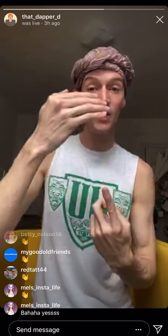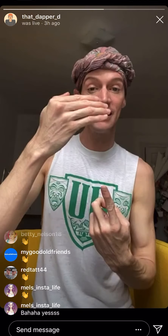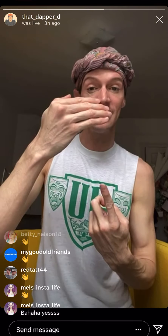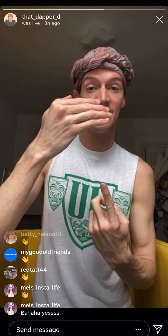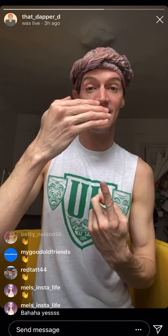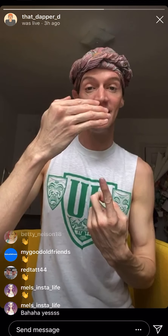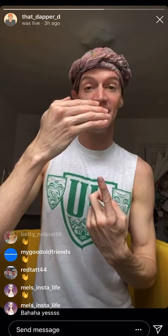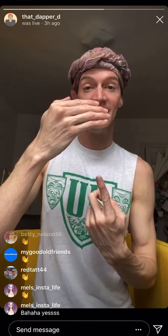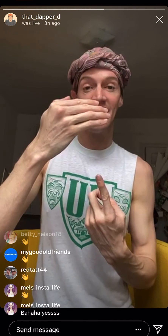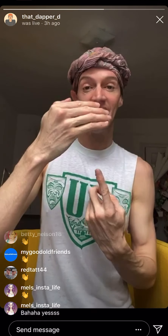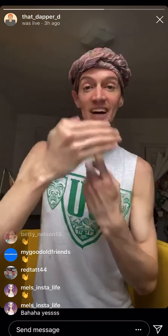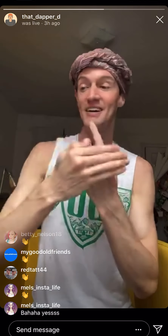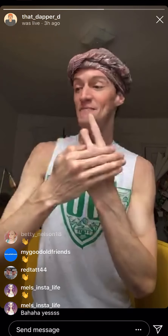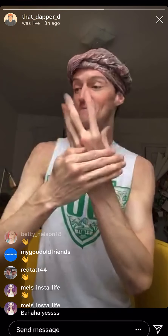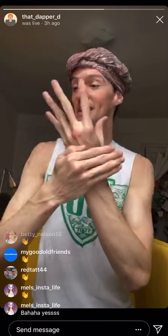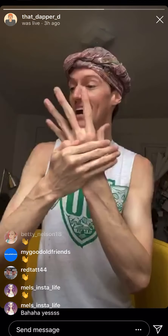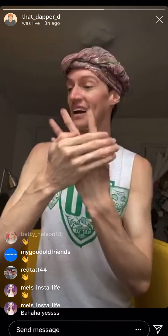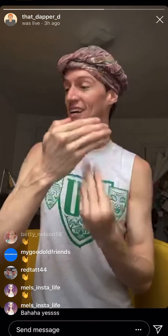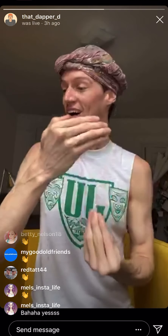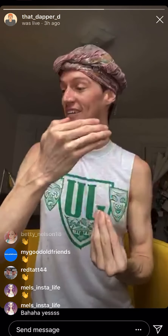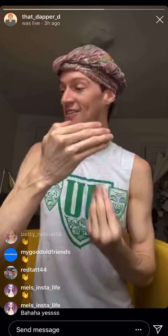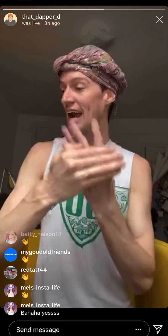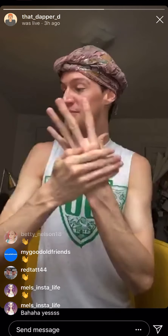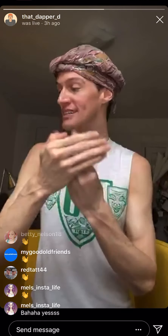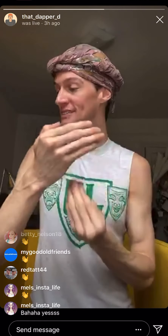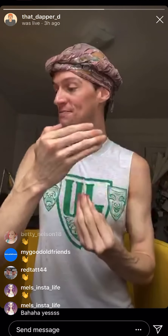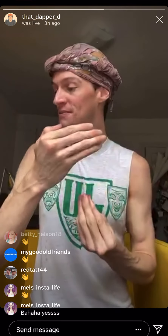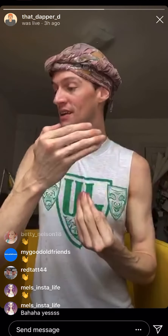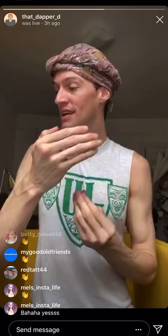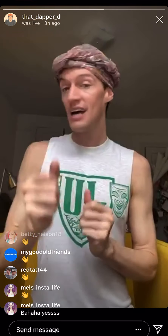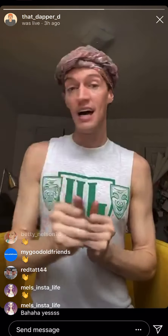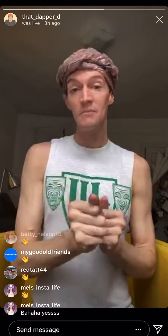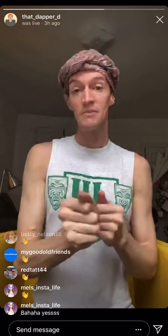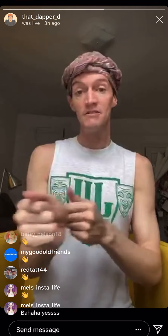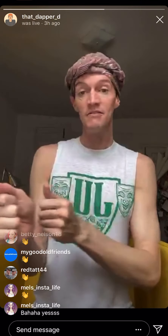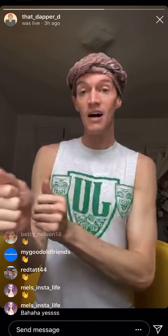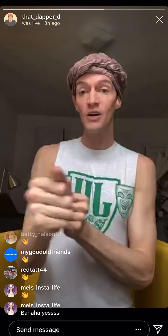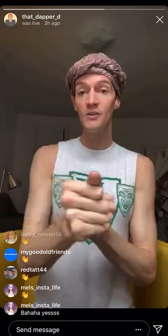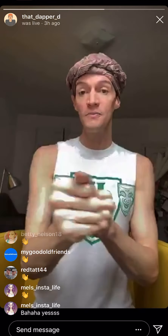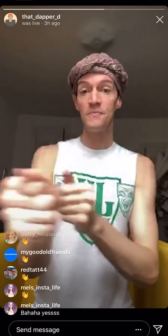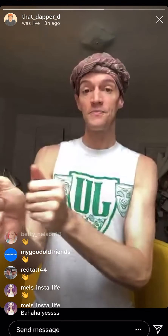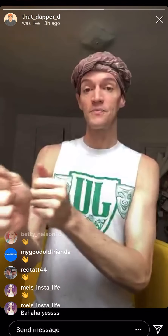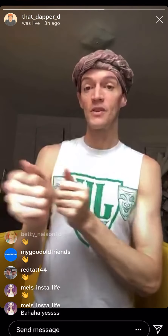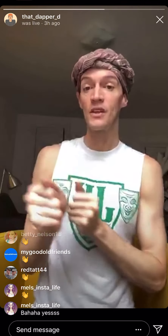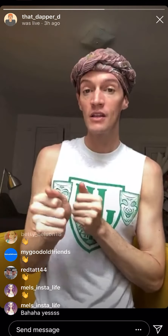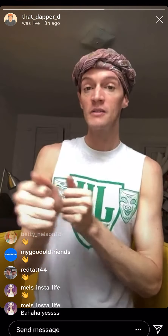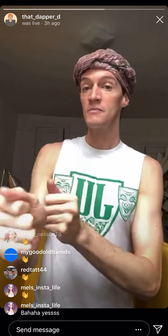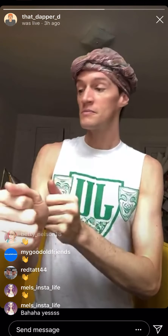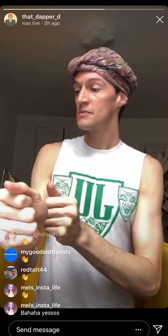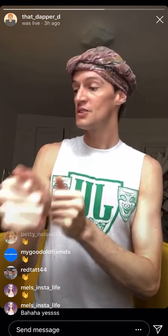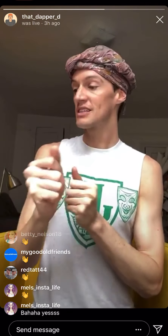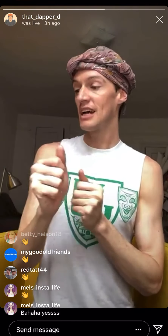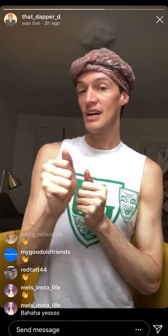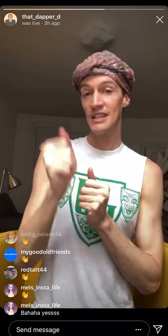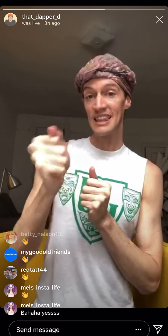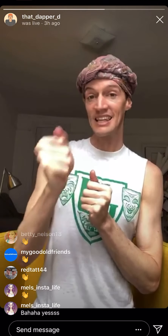um yeah gone or absent um to follow you just uh the non